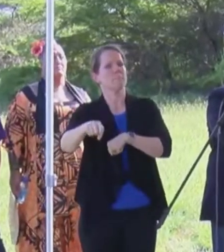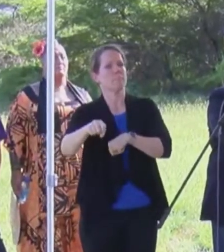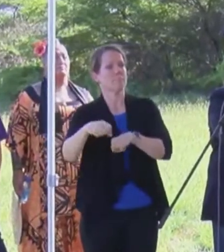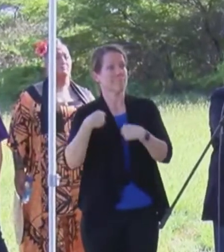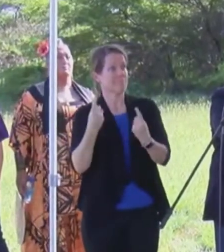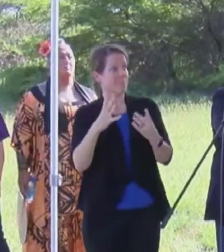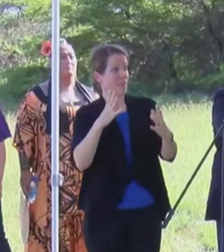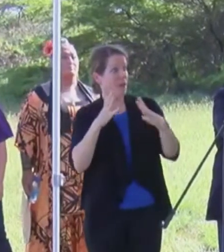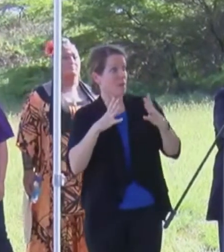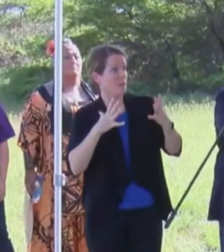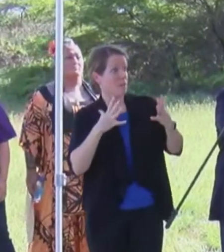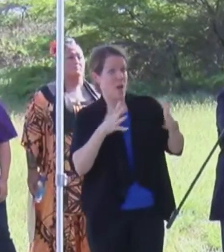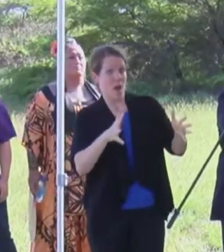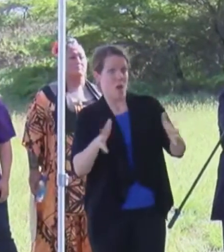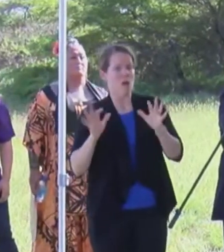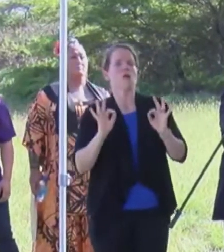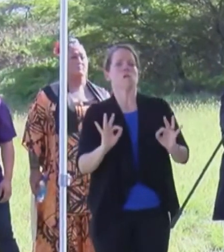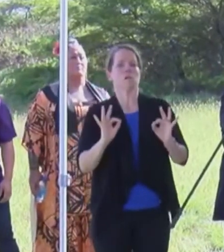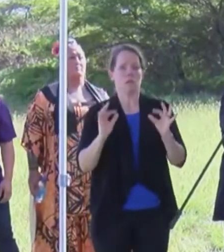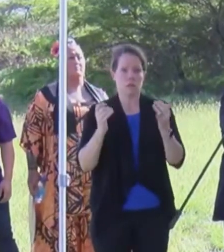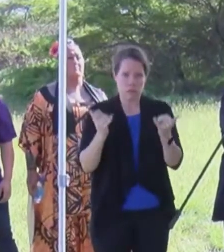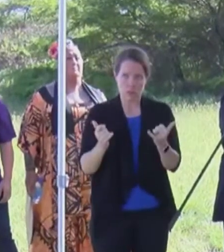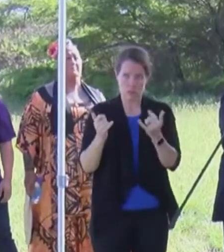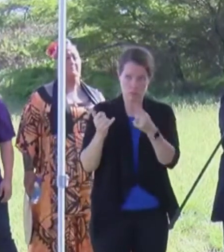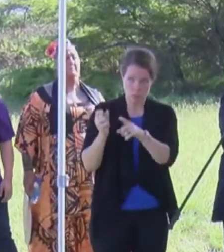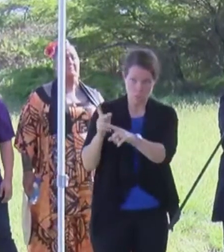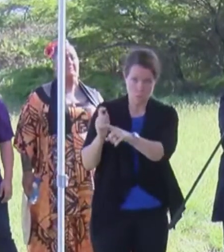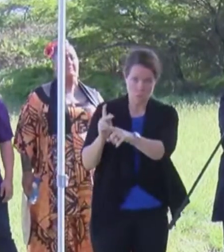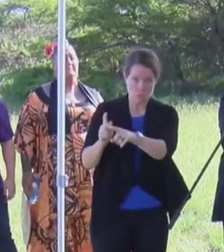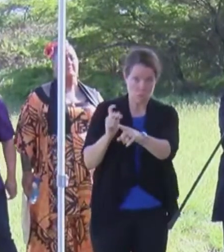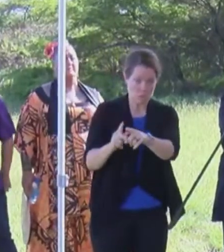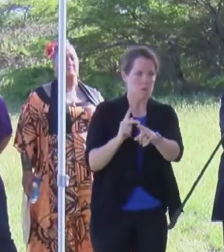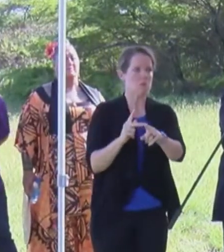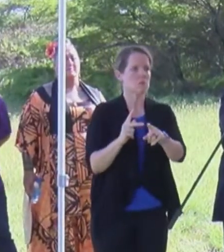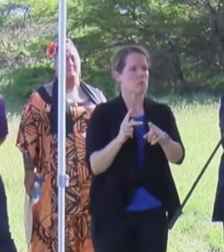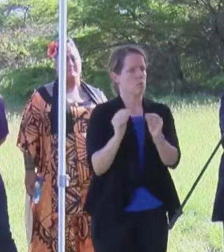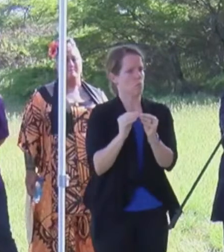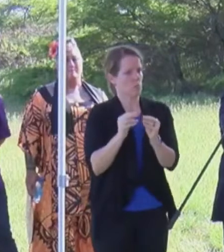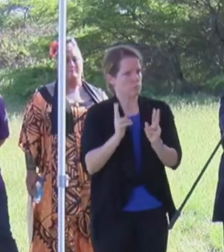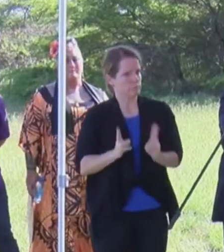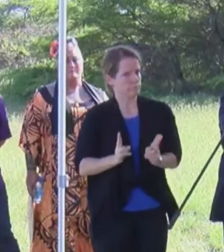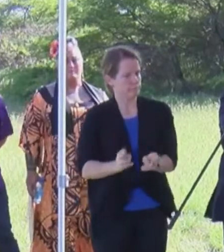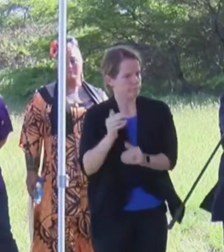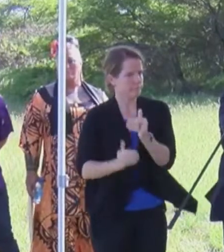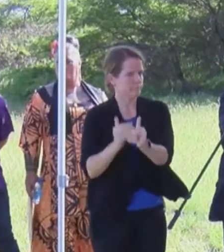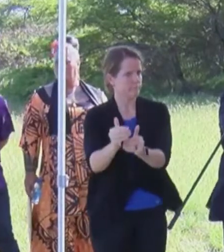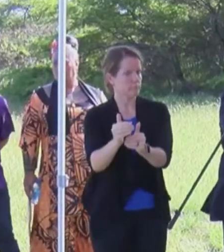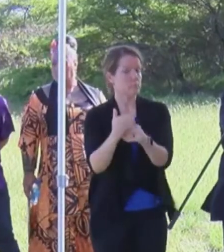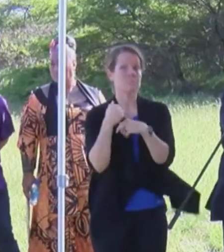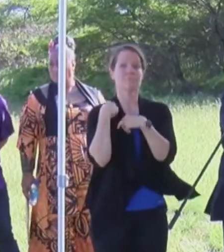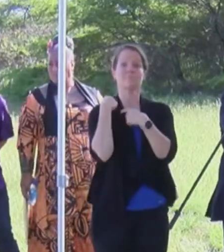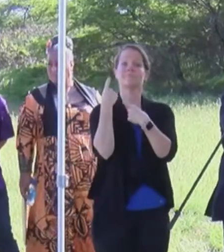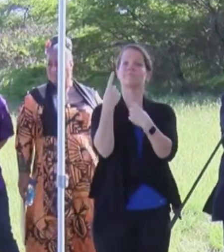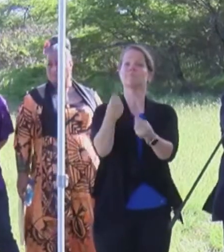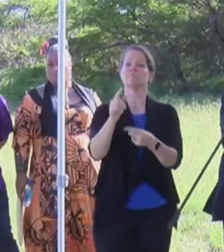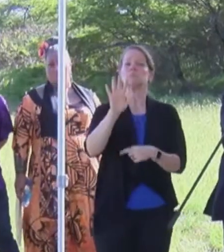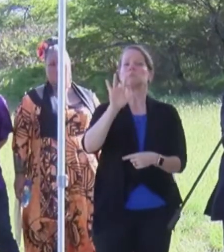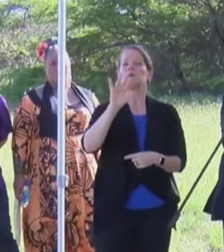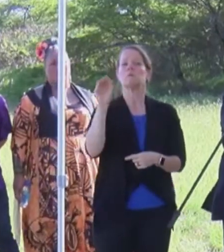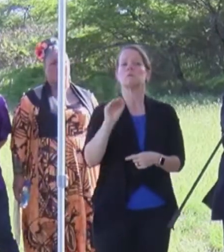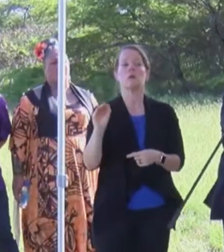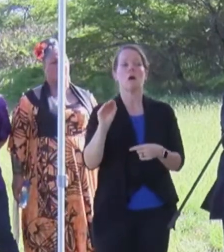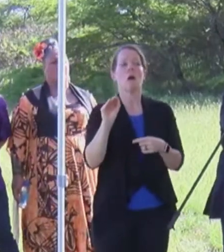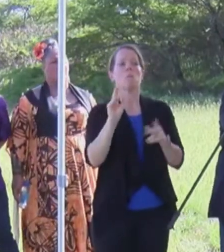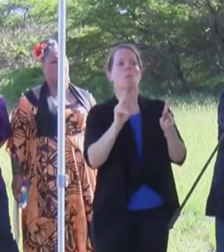begun the process in some cases, but as you can see, and you heard before, about 25% of people have been able to be moved from short-term